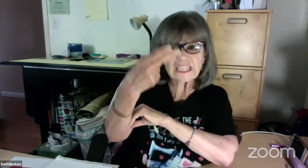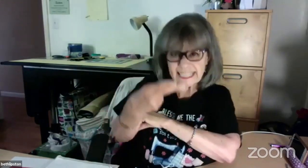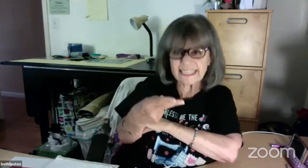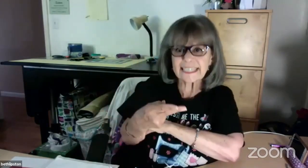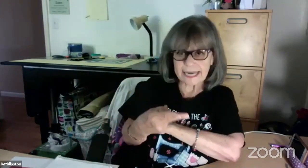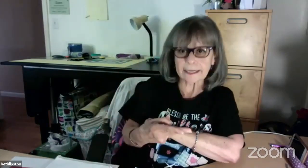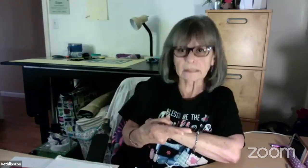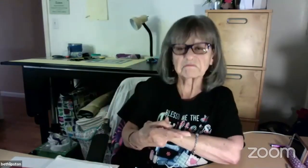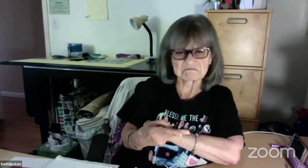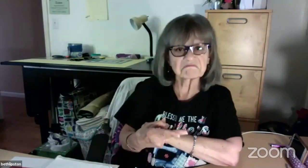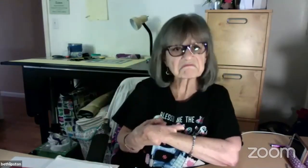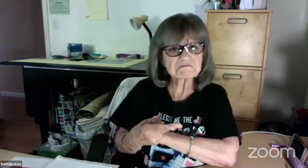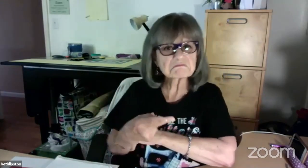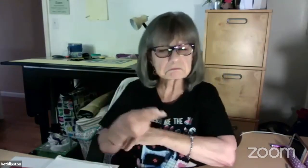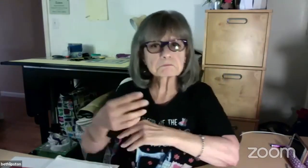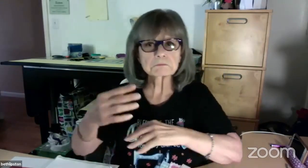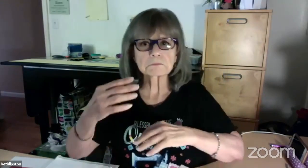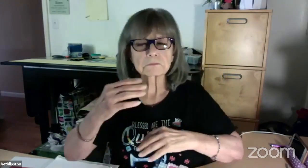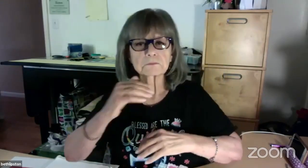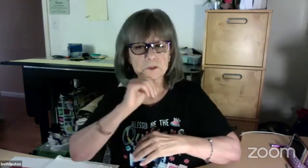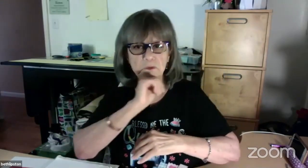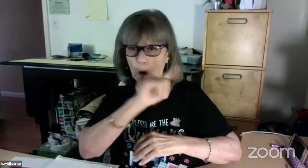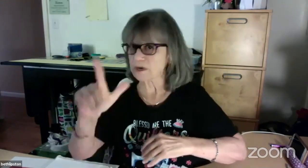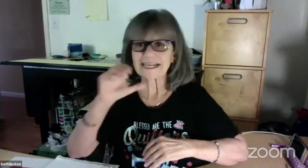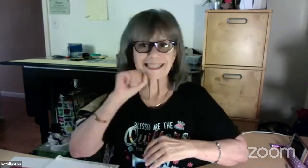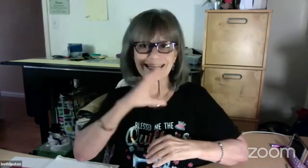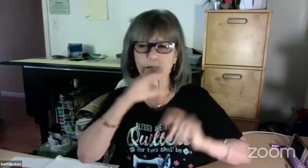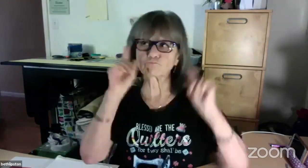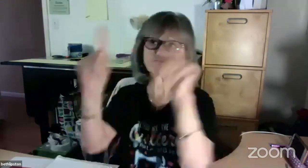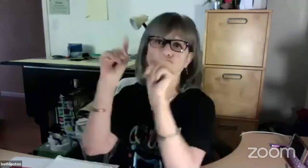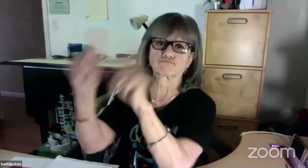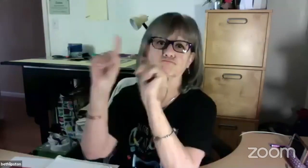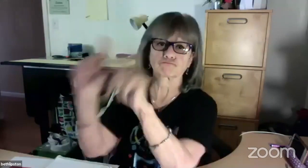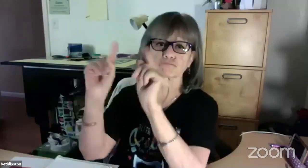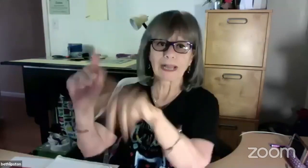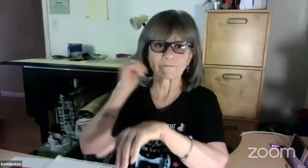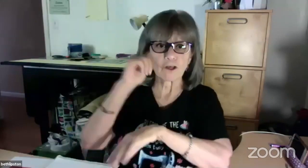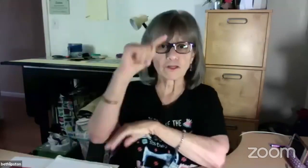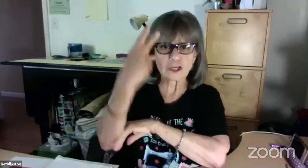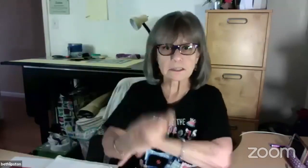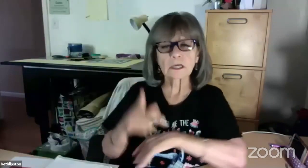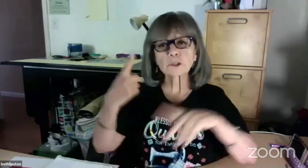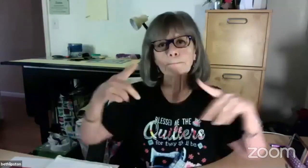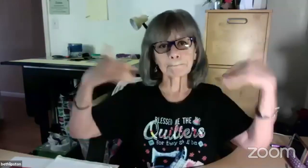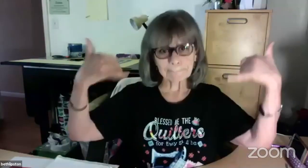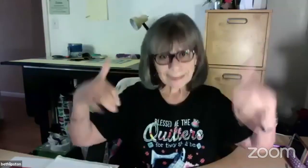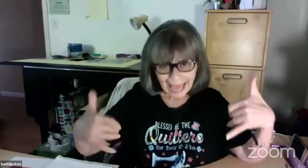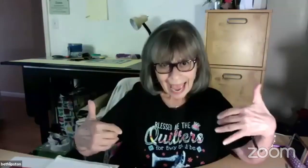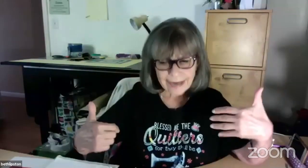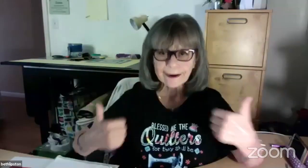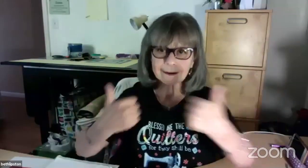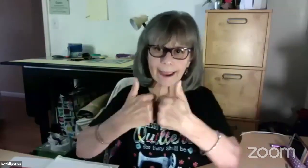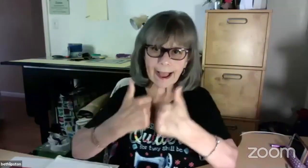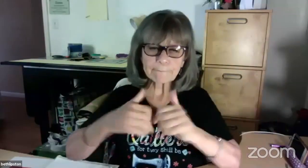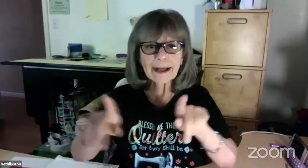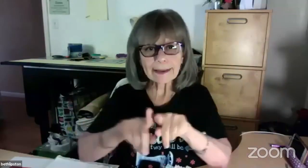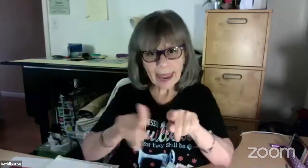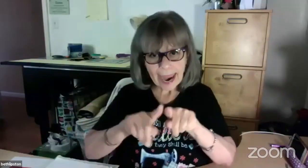Citizens. In the past, we met every Thursday, and senior citizens met together,